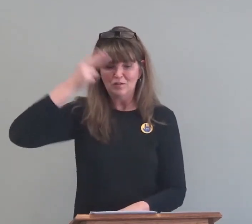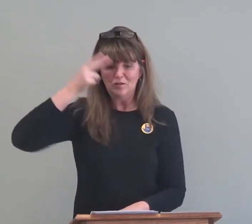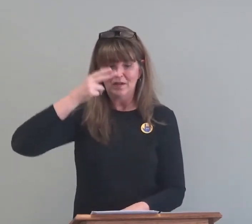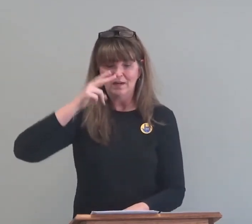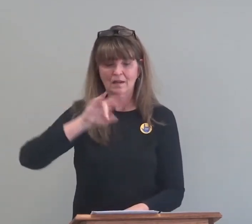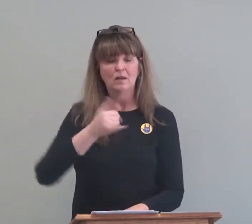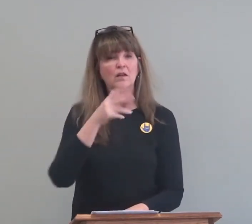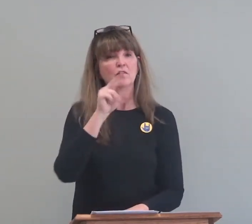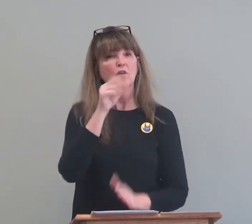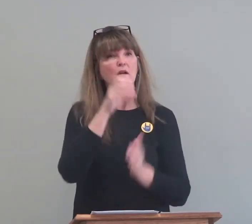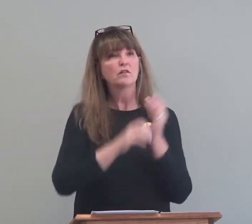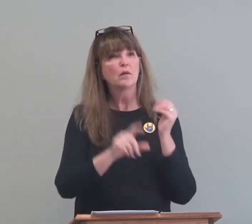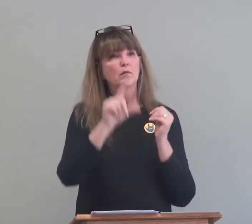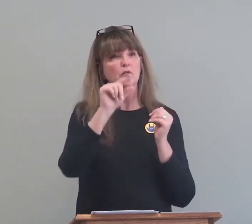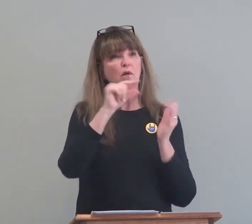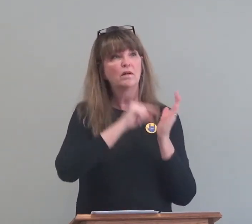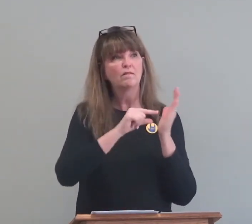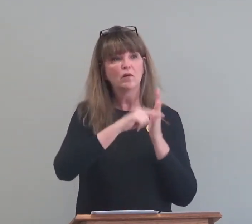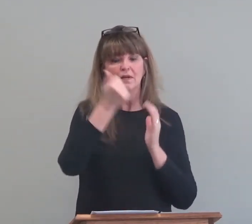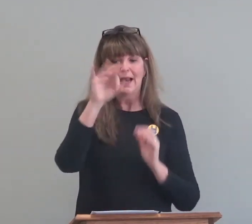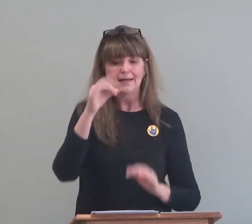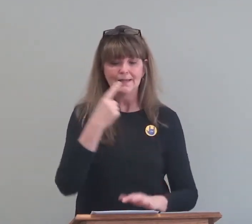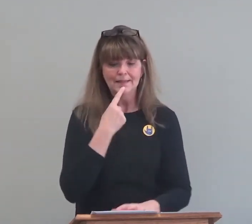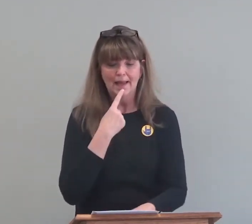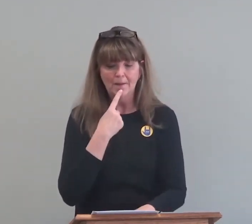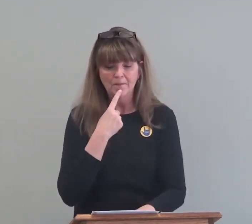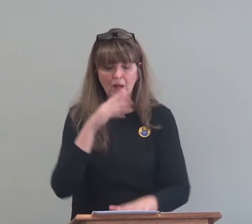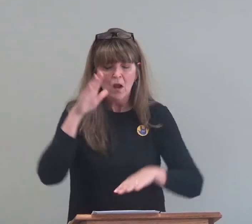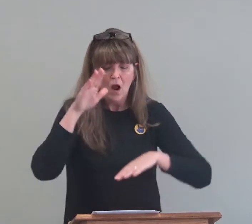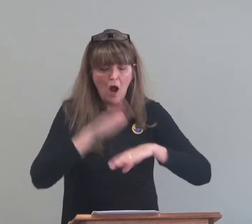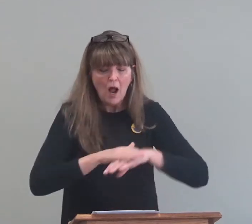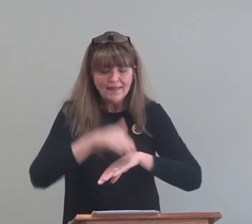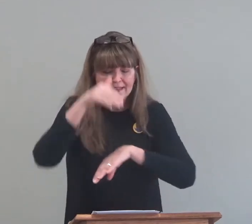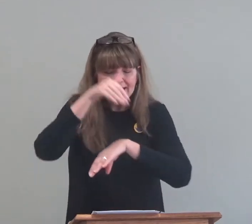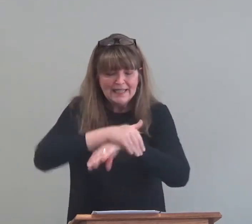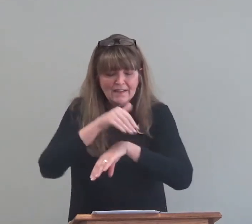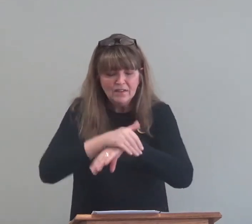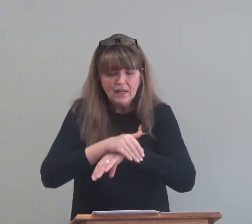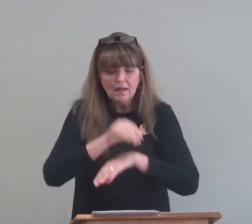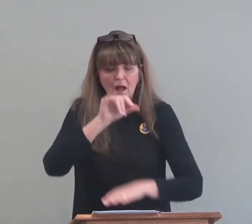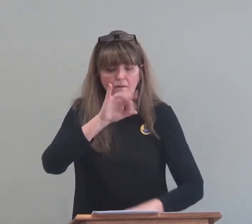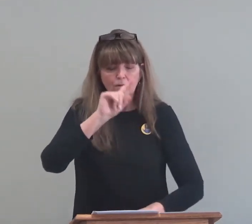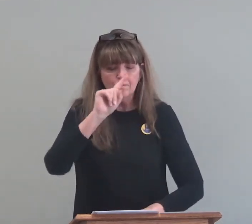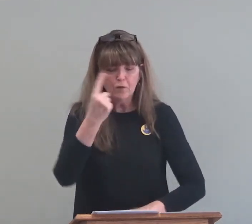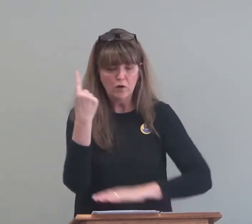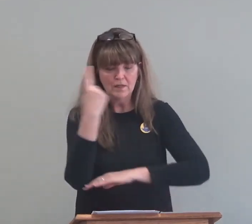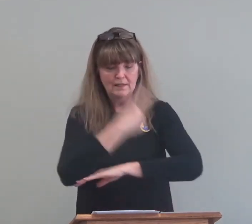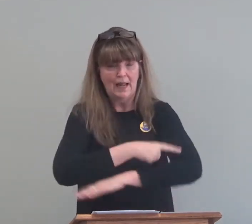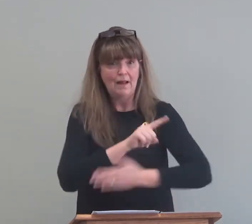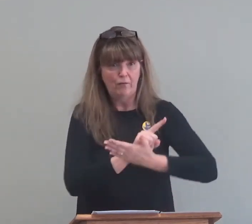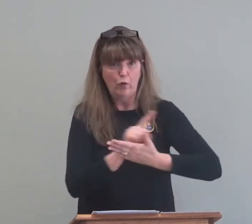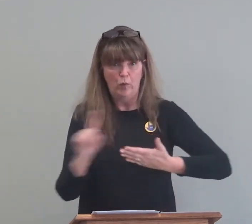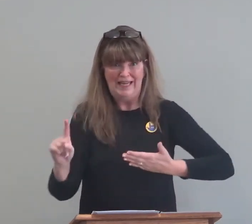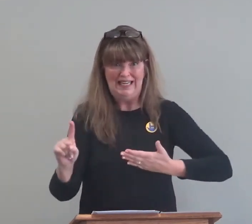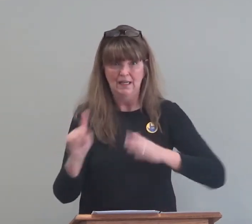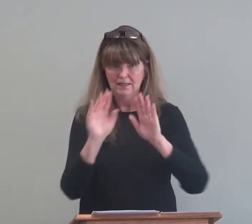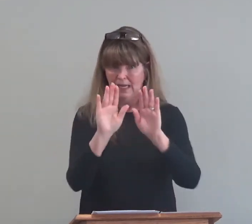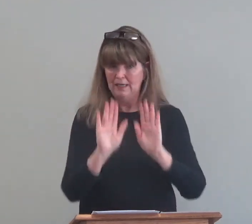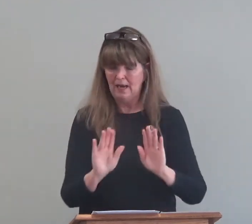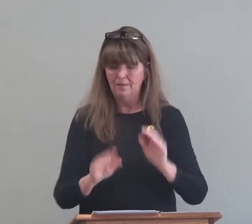our historical timeline. And in John 20, verse 19, it said, on the evening of the first